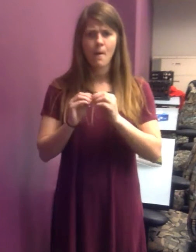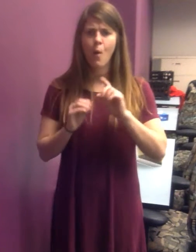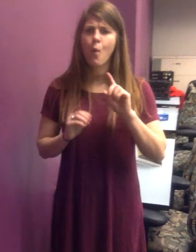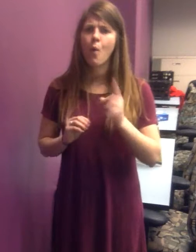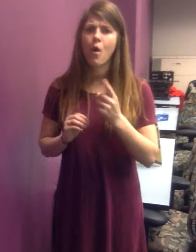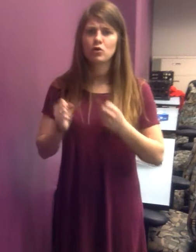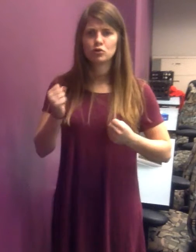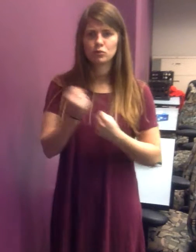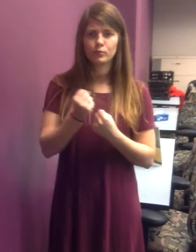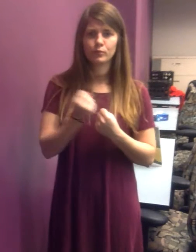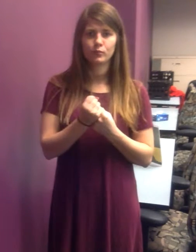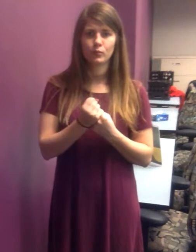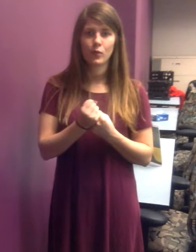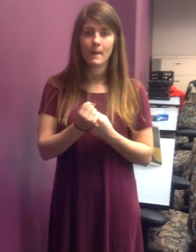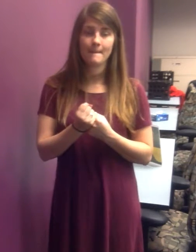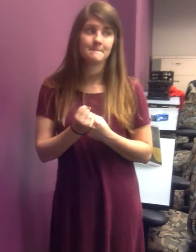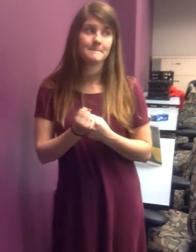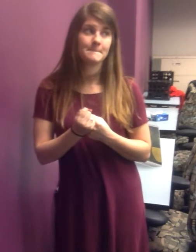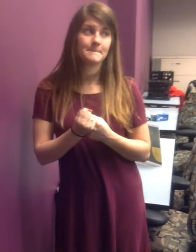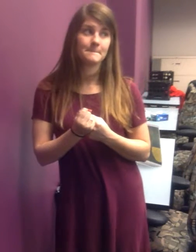but no real image can be formed yet.